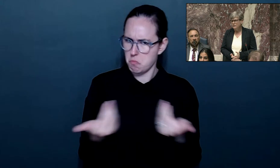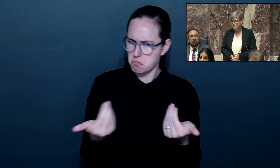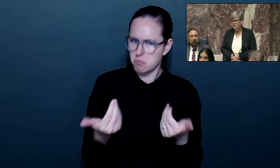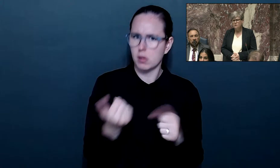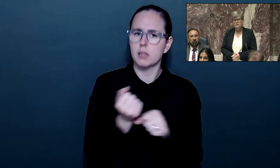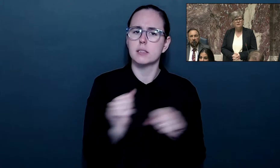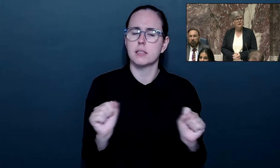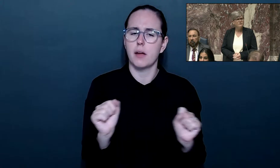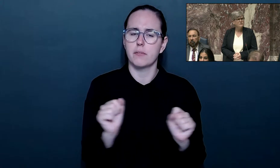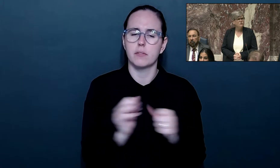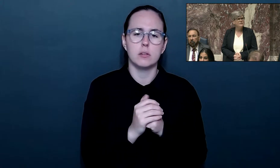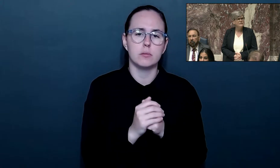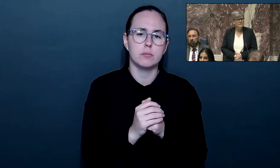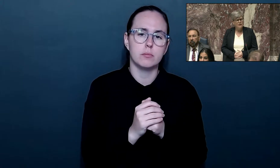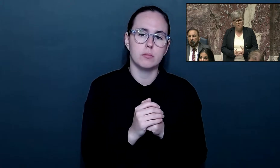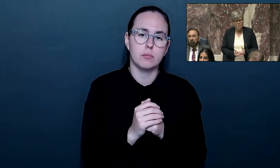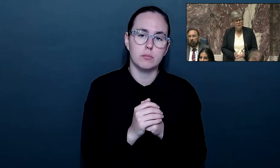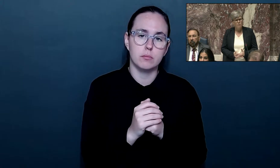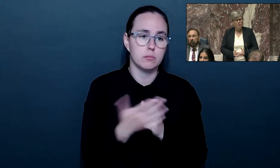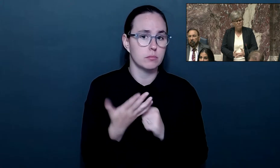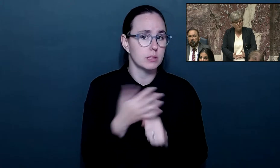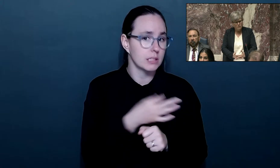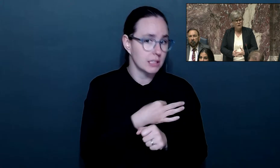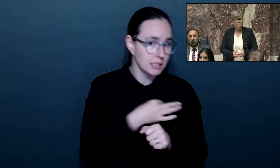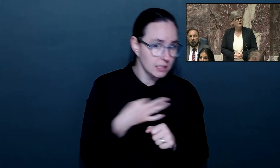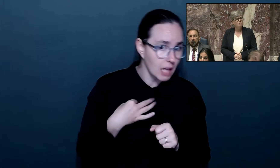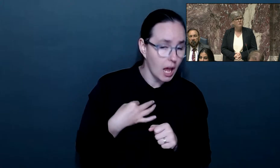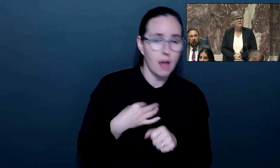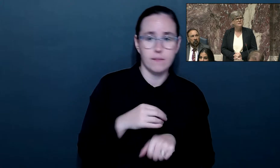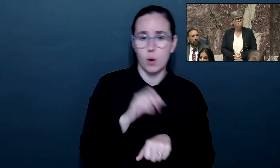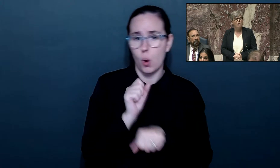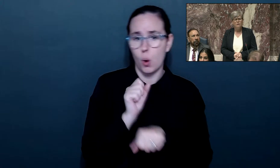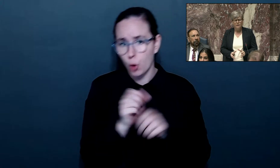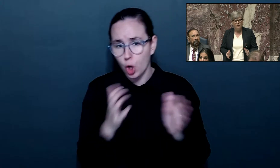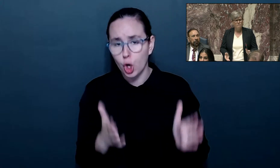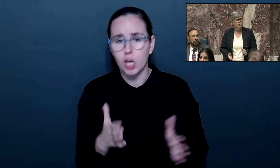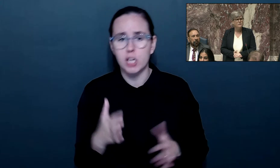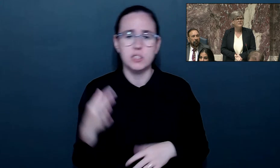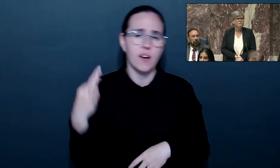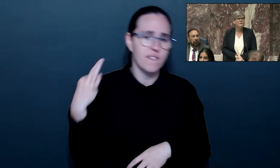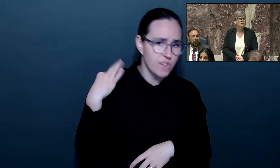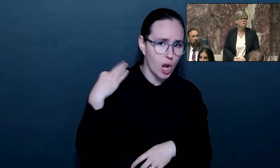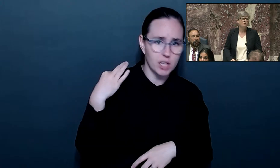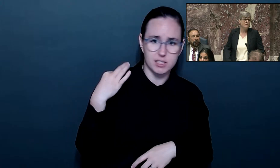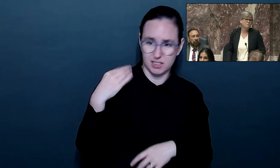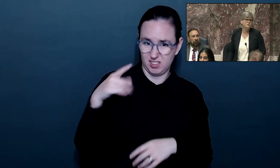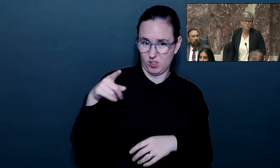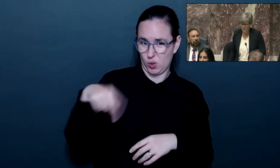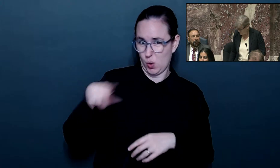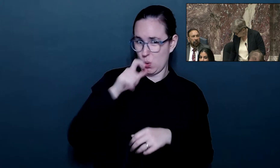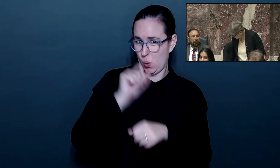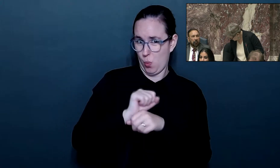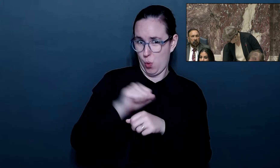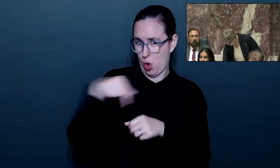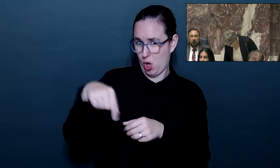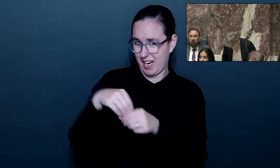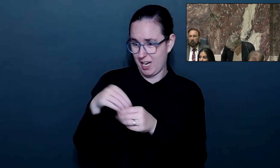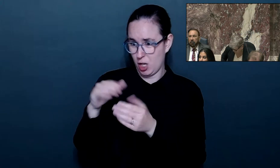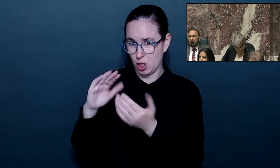workers, volunteers at these services, the people around in communities as well, and I'll have more to say about that soon. Thank you, Mr. Speaker.